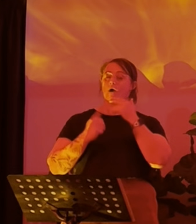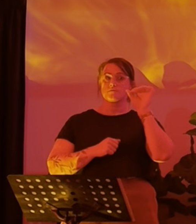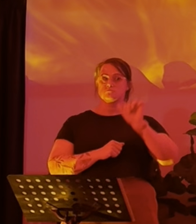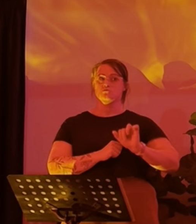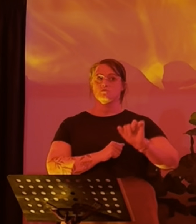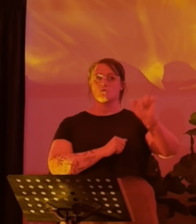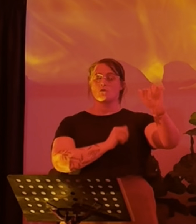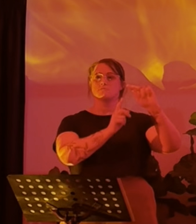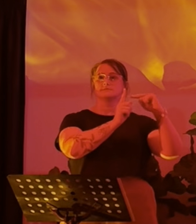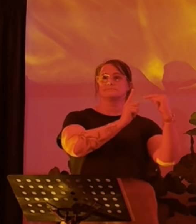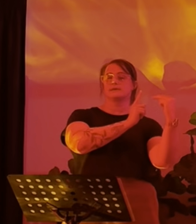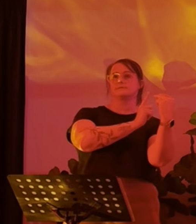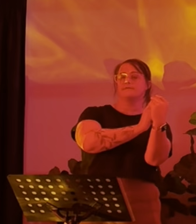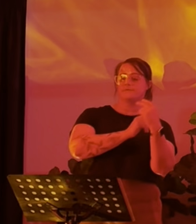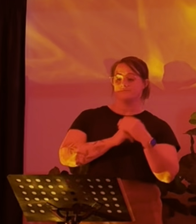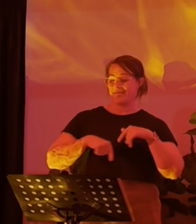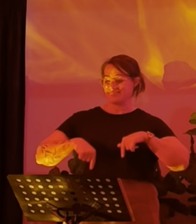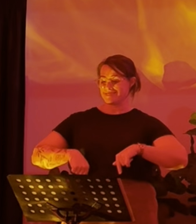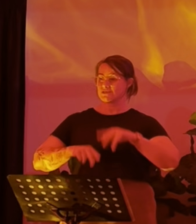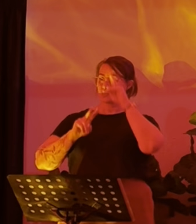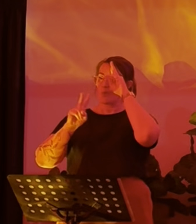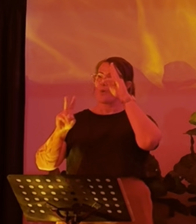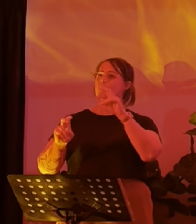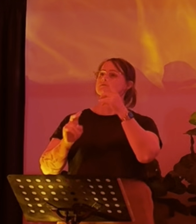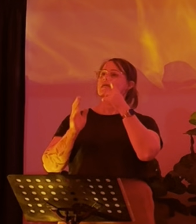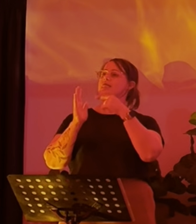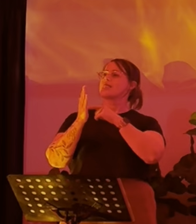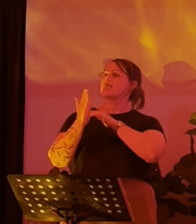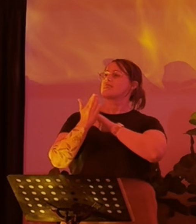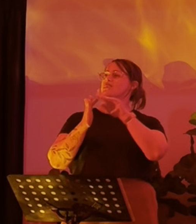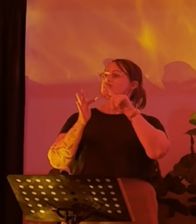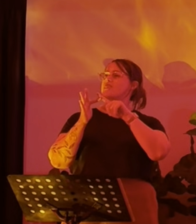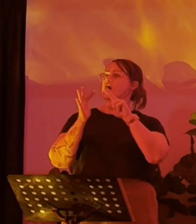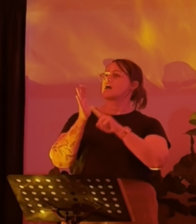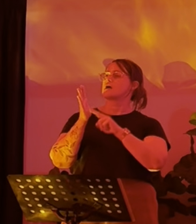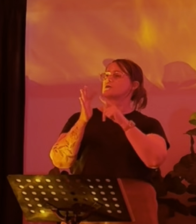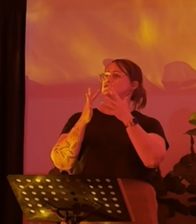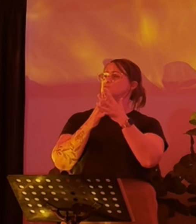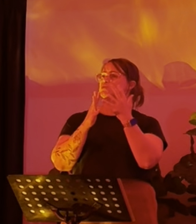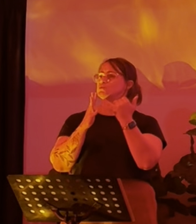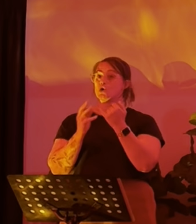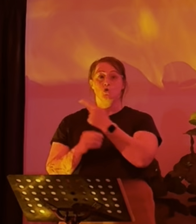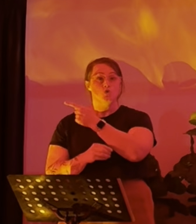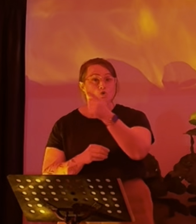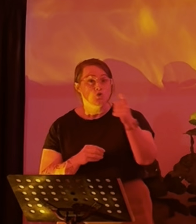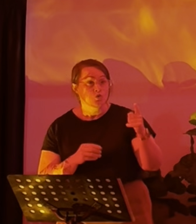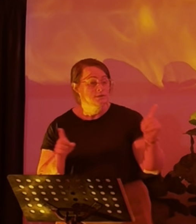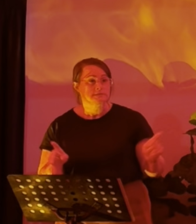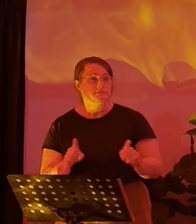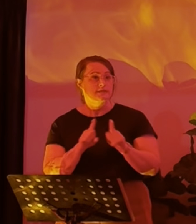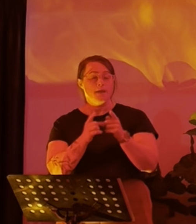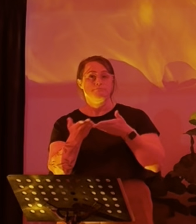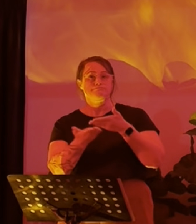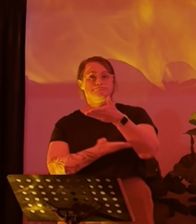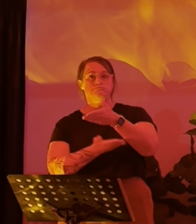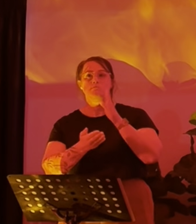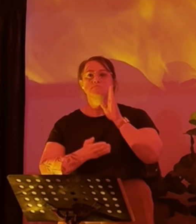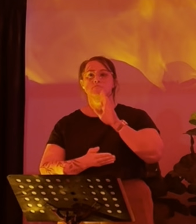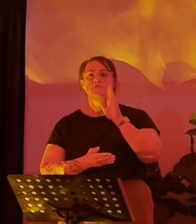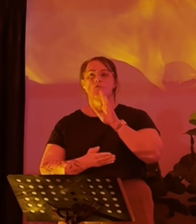like. So this song is called The News. And for anyone who's ever had to have this conversation before, maybe this resonates